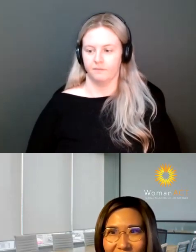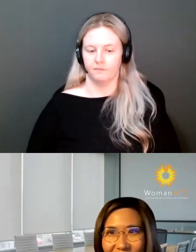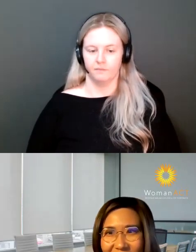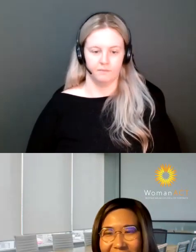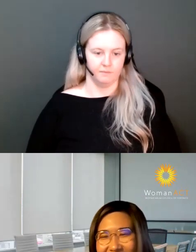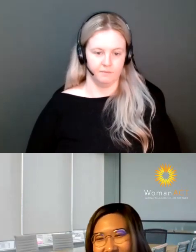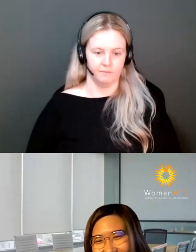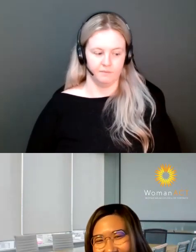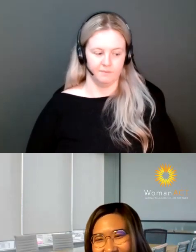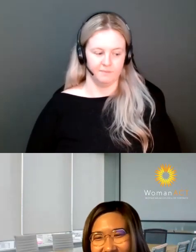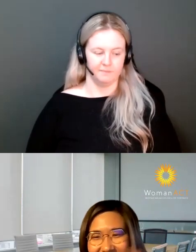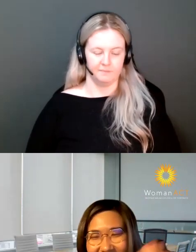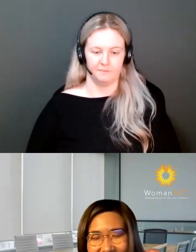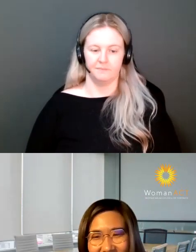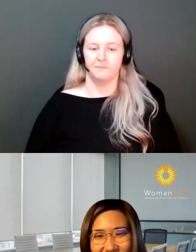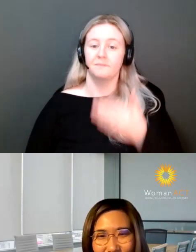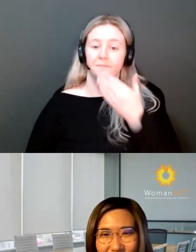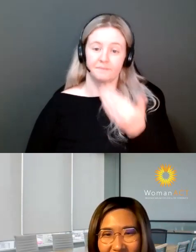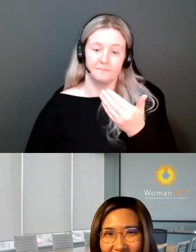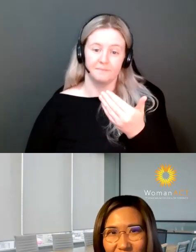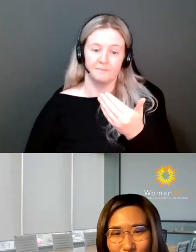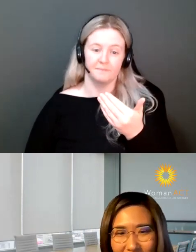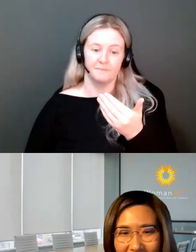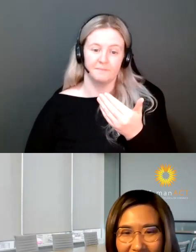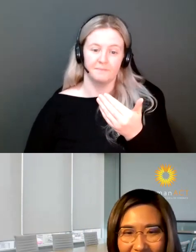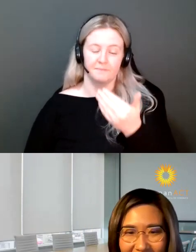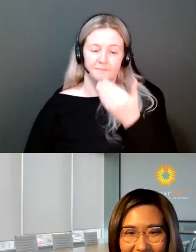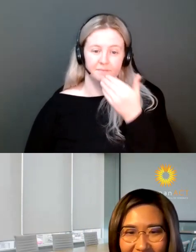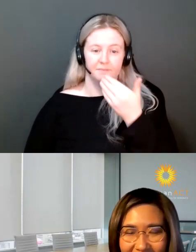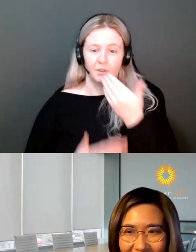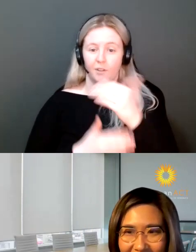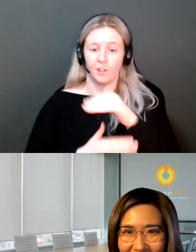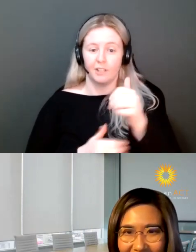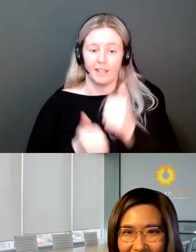Thank you. Have a wonderful night, everybody.